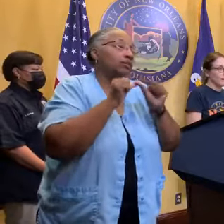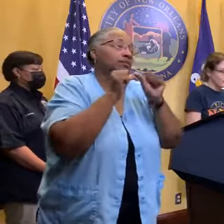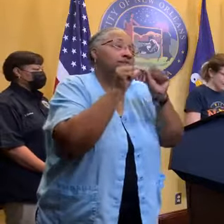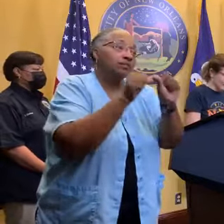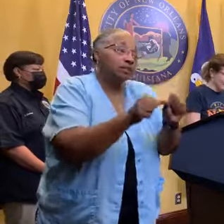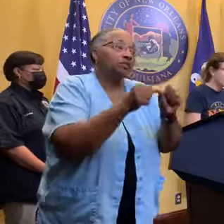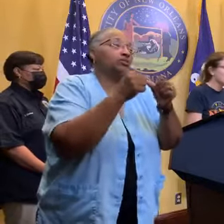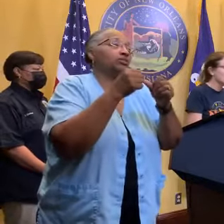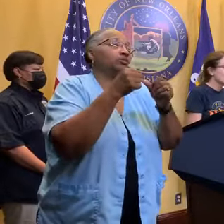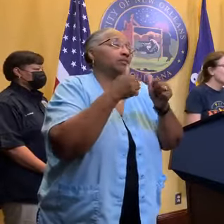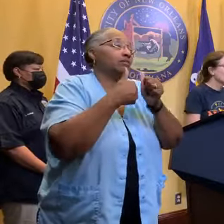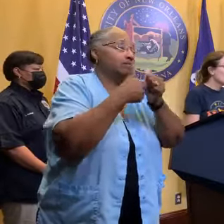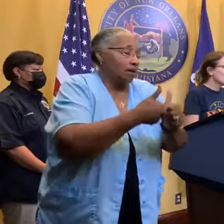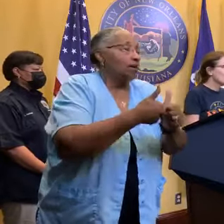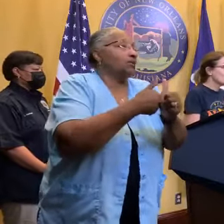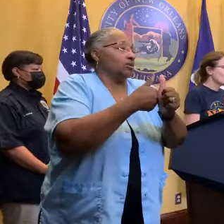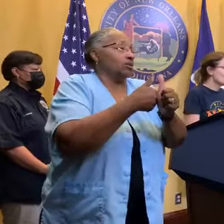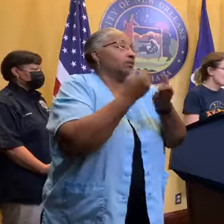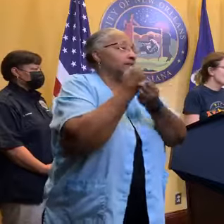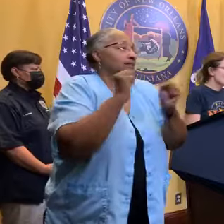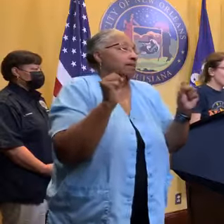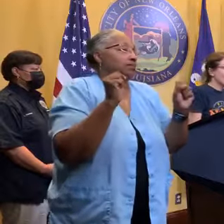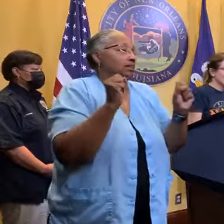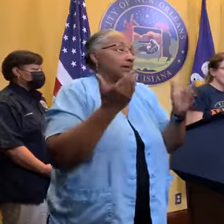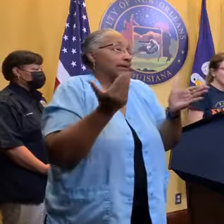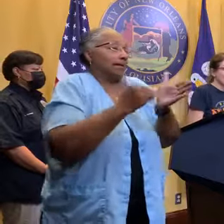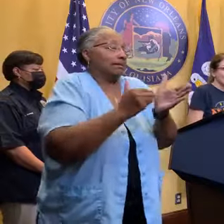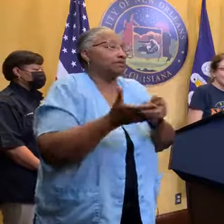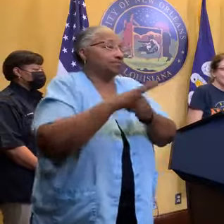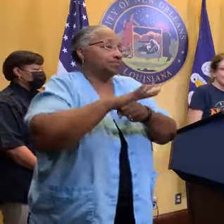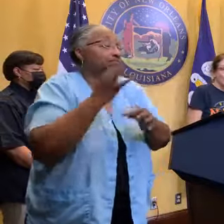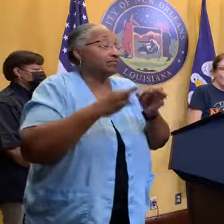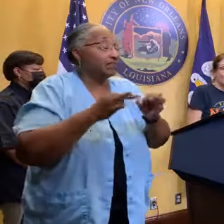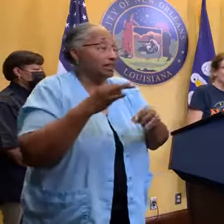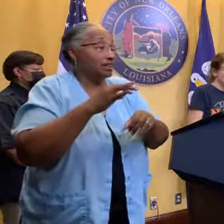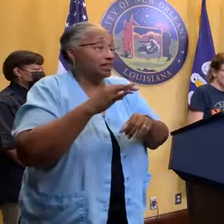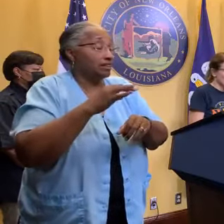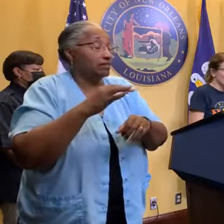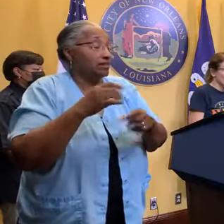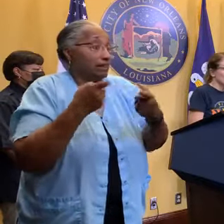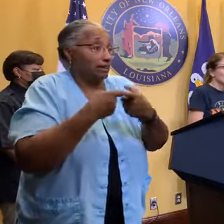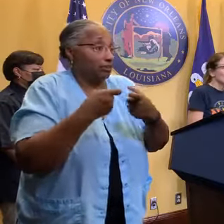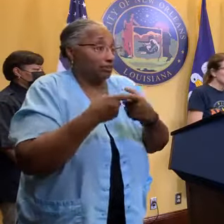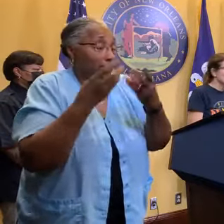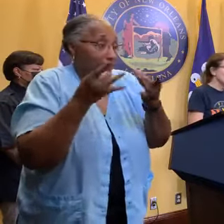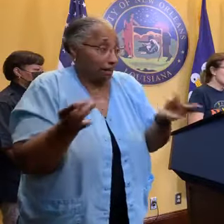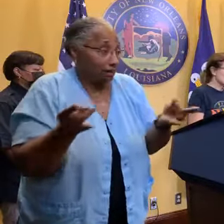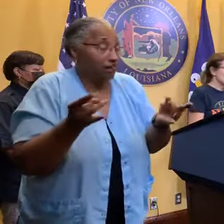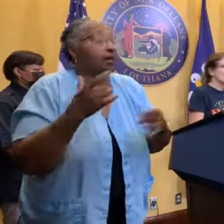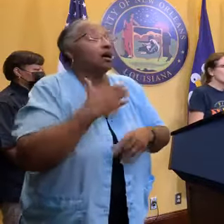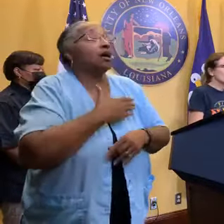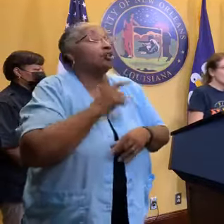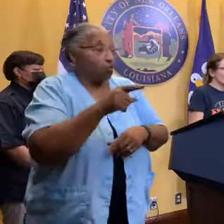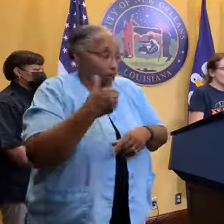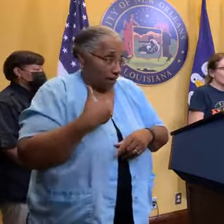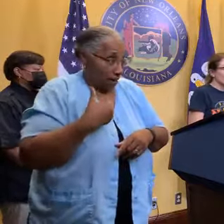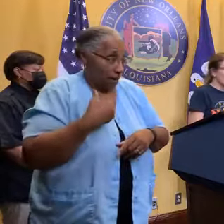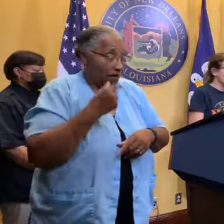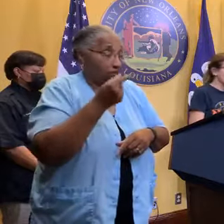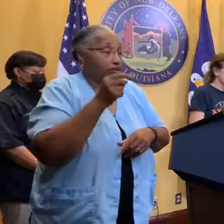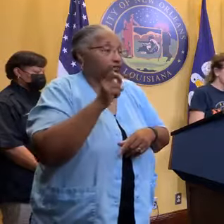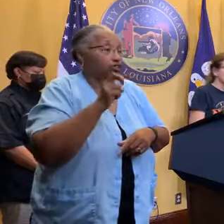and masking guidelines. And again, if we do have power outages and you have a generator, please make sure that you